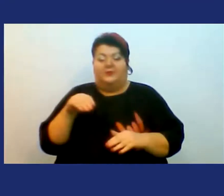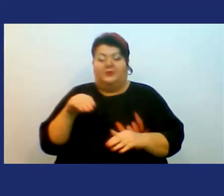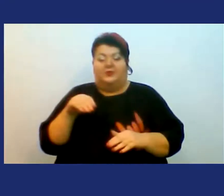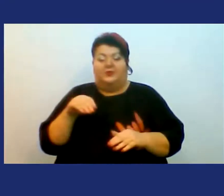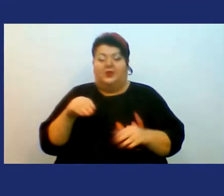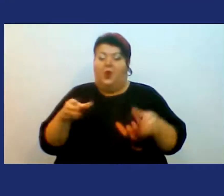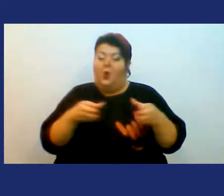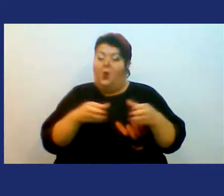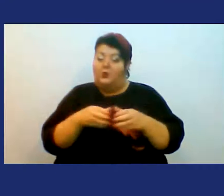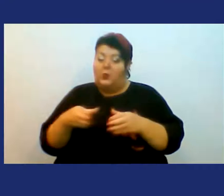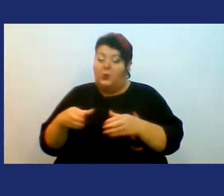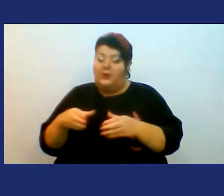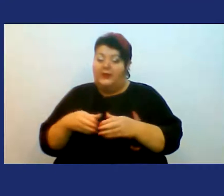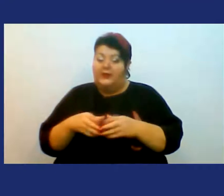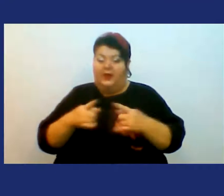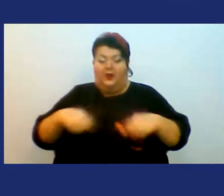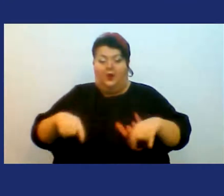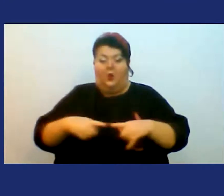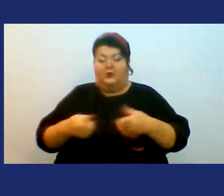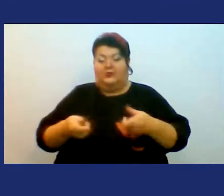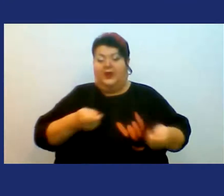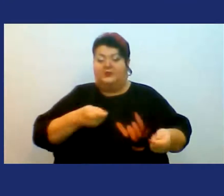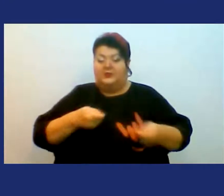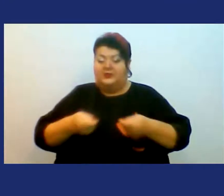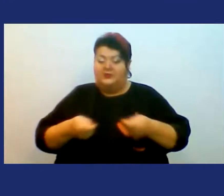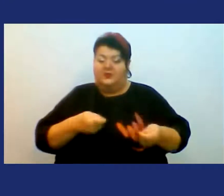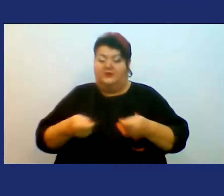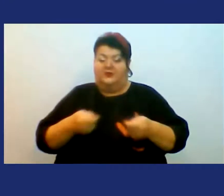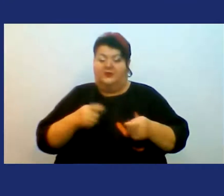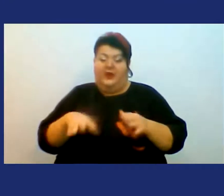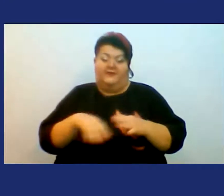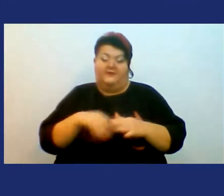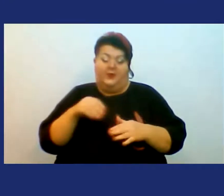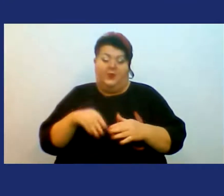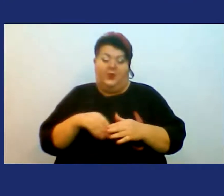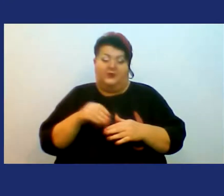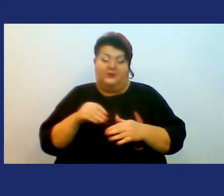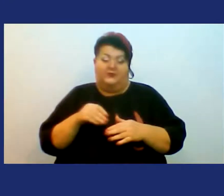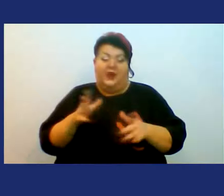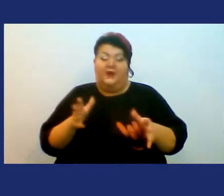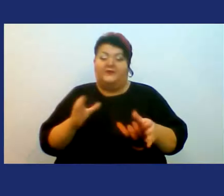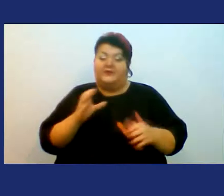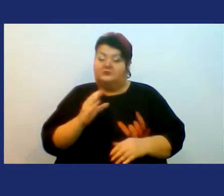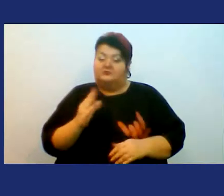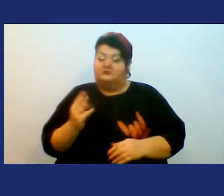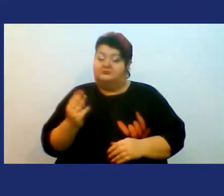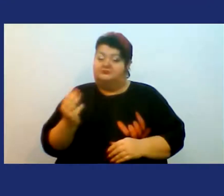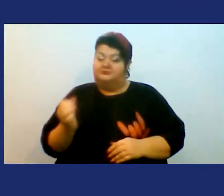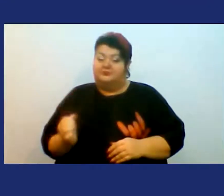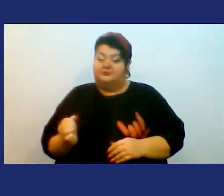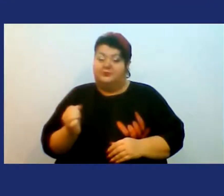than passive, like in many countries in the world. And what this means is that citizens have to really